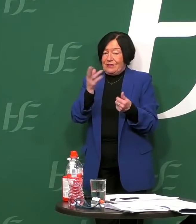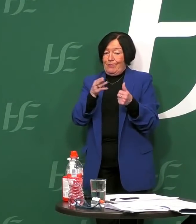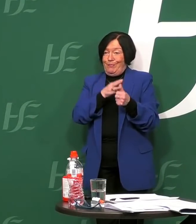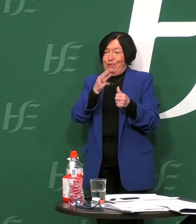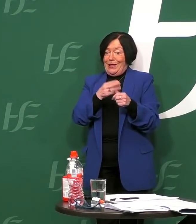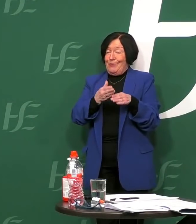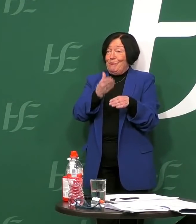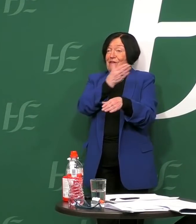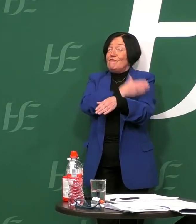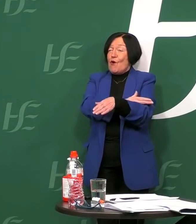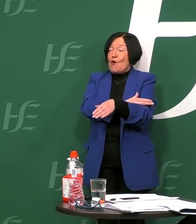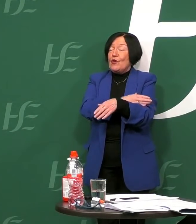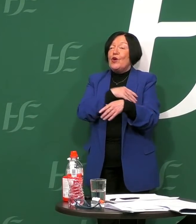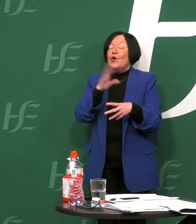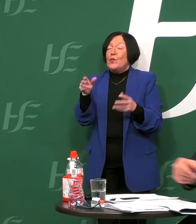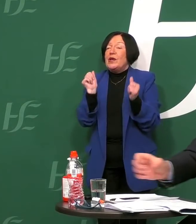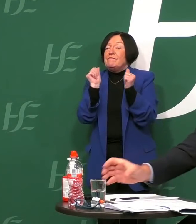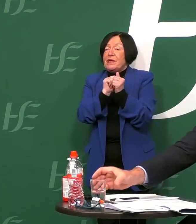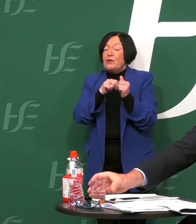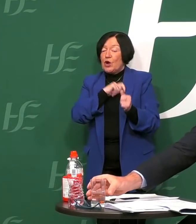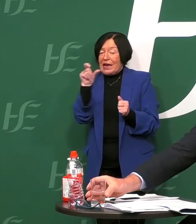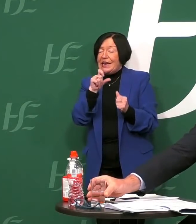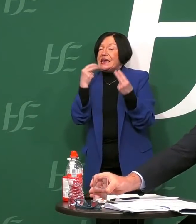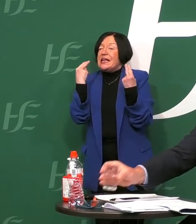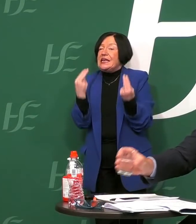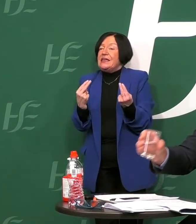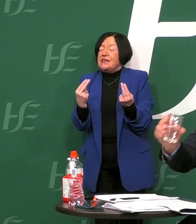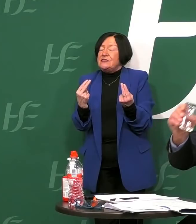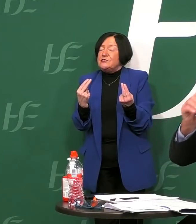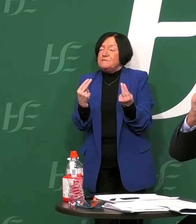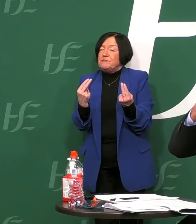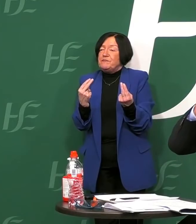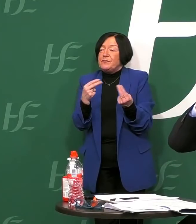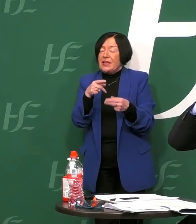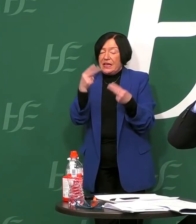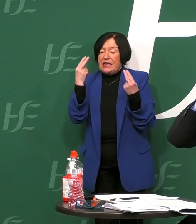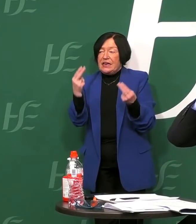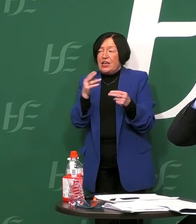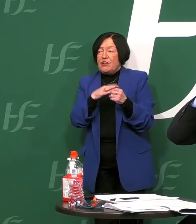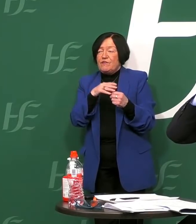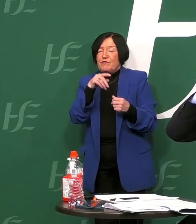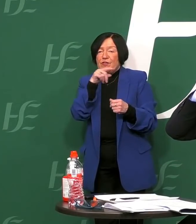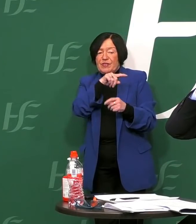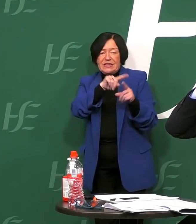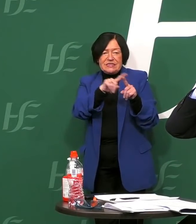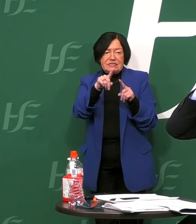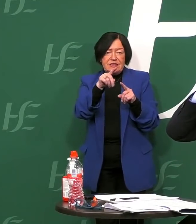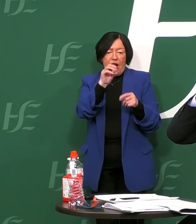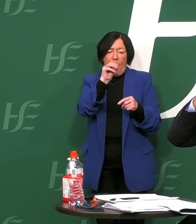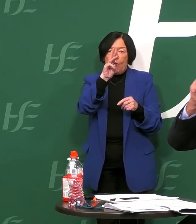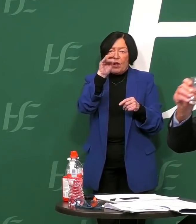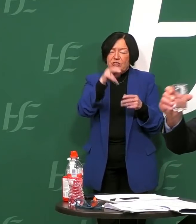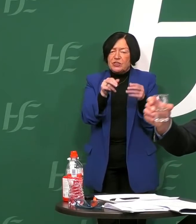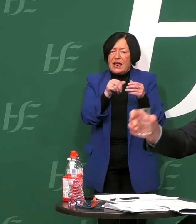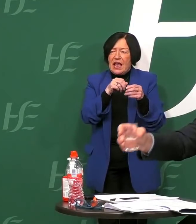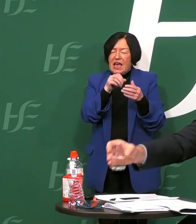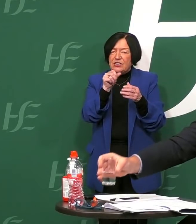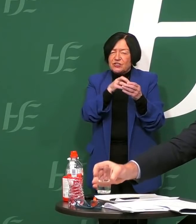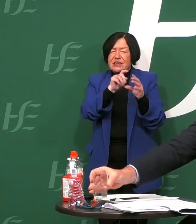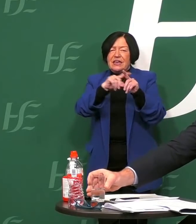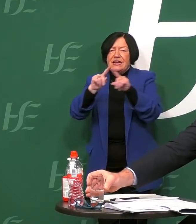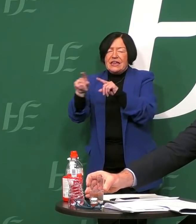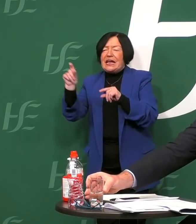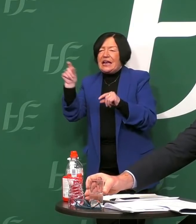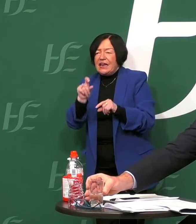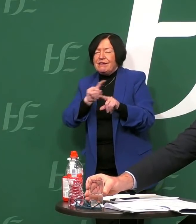planning. We have met with our clinical leads and our new lead for paediatrics and HSE, as well as primary care and all the other relevant clinical